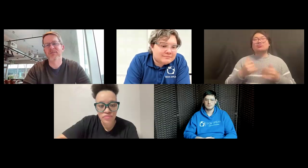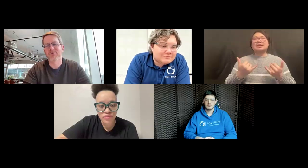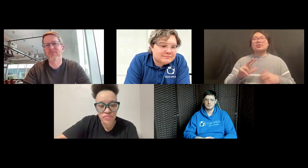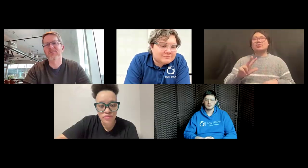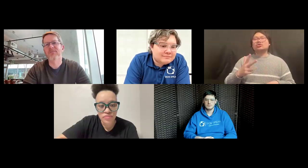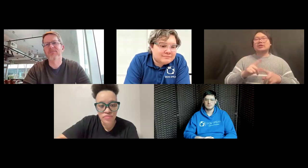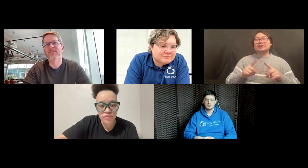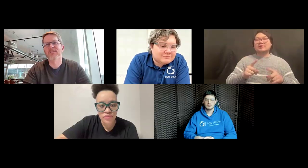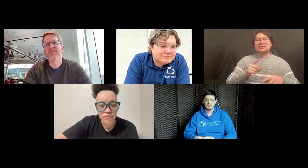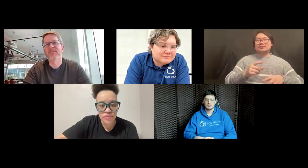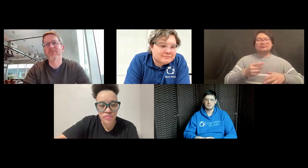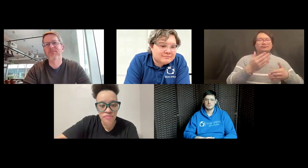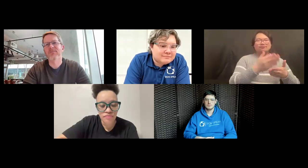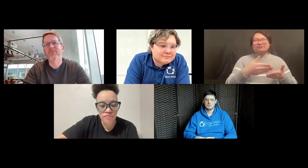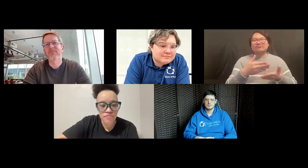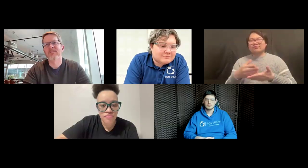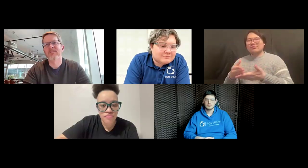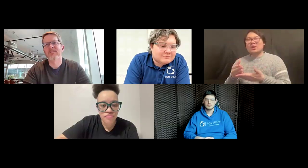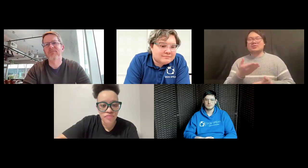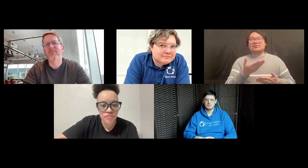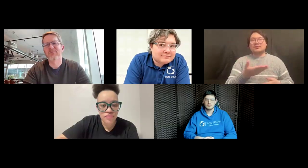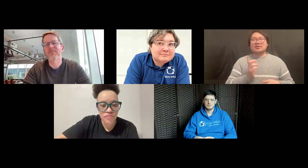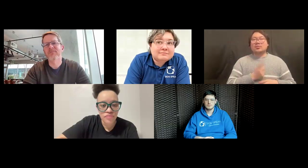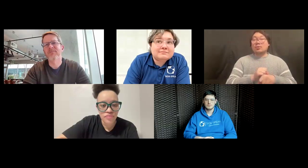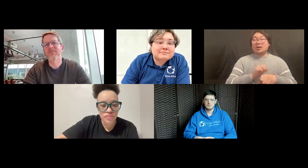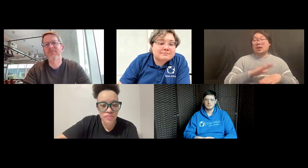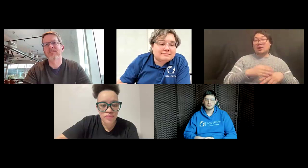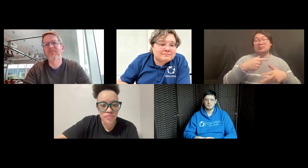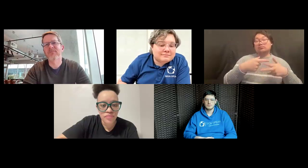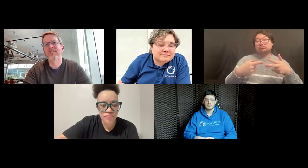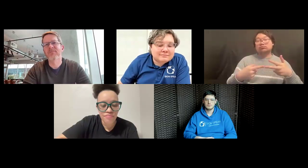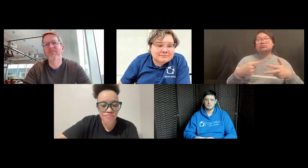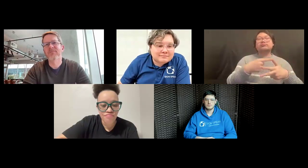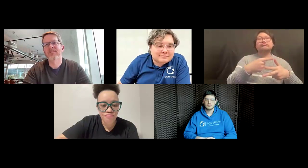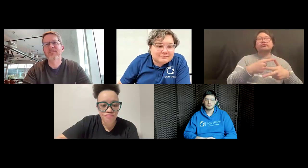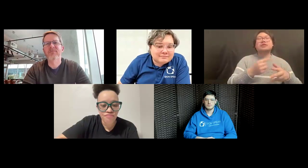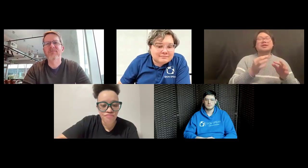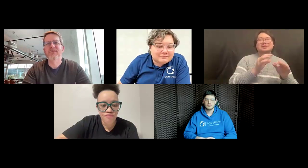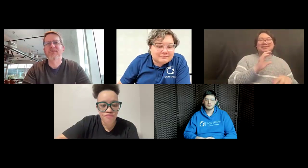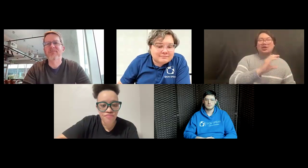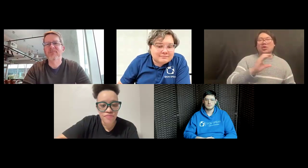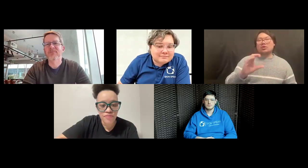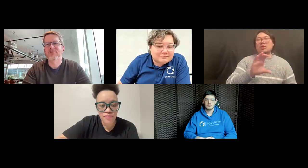to different versions of it. Right now, we're kind of in the third component. Um, the first